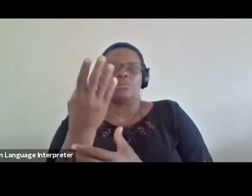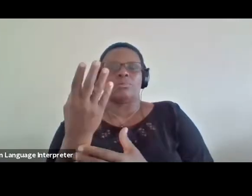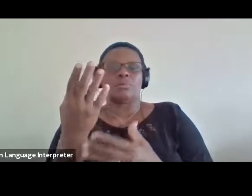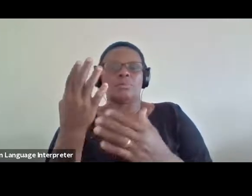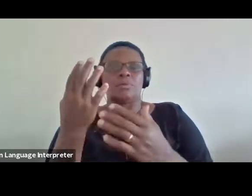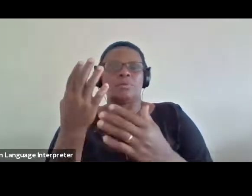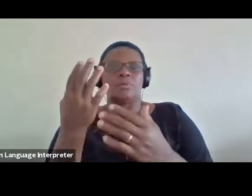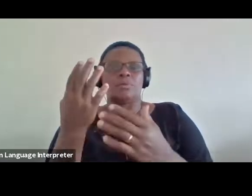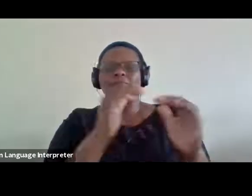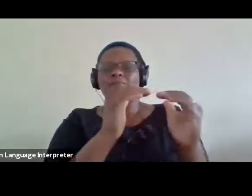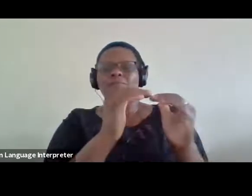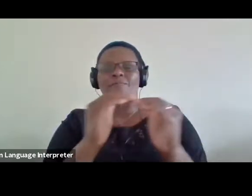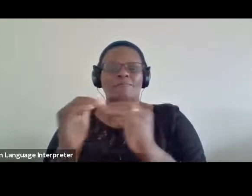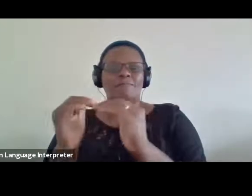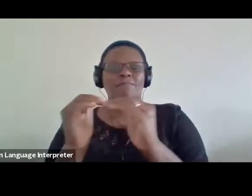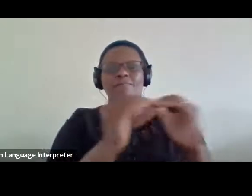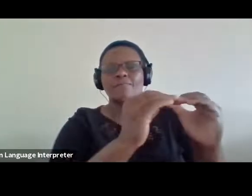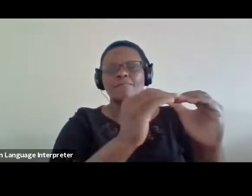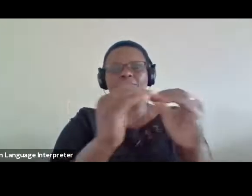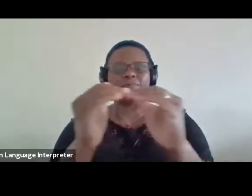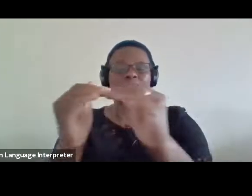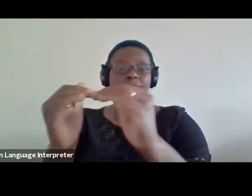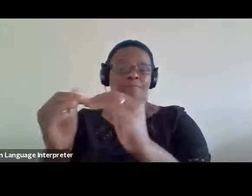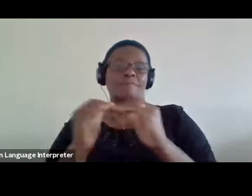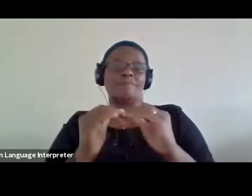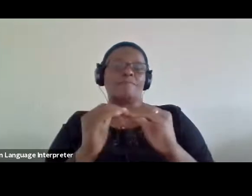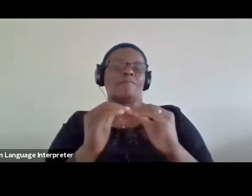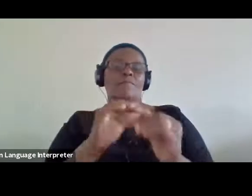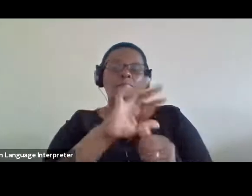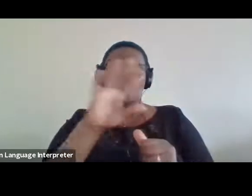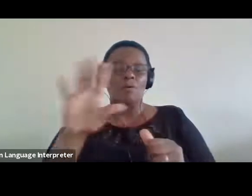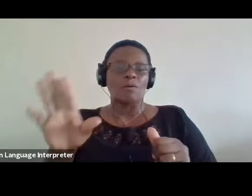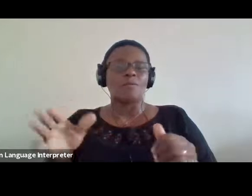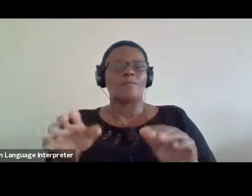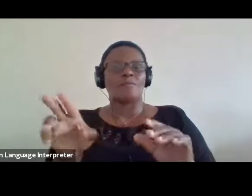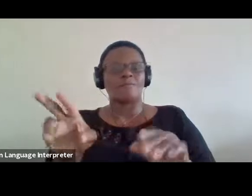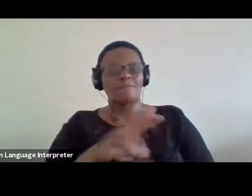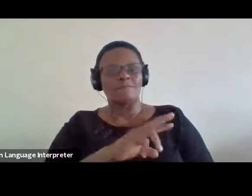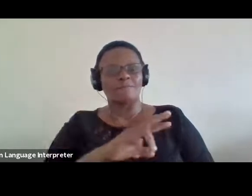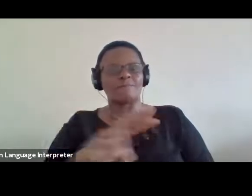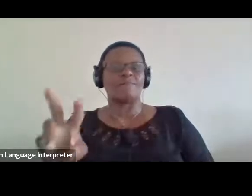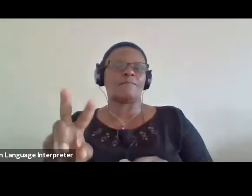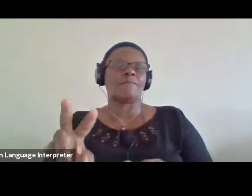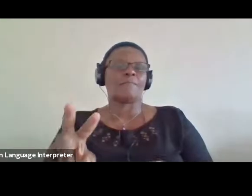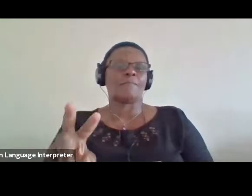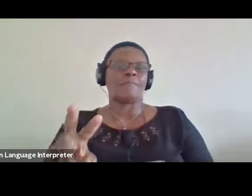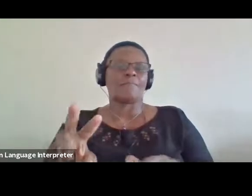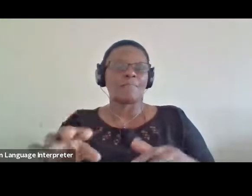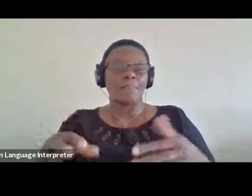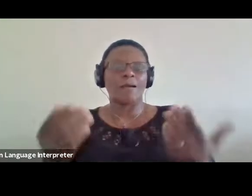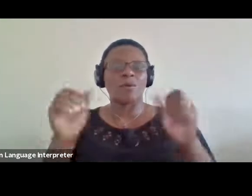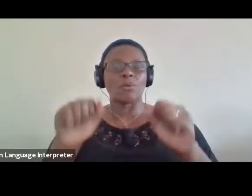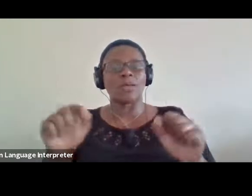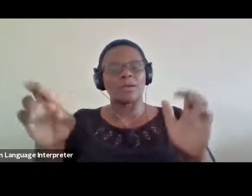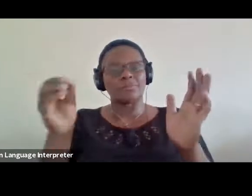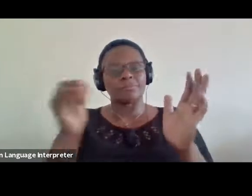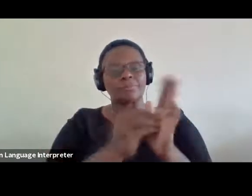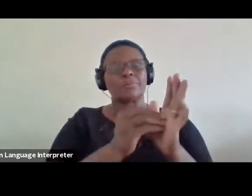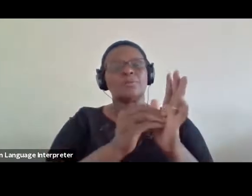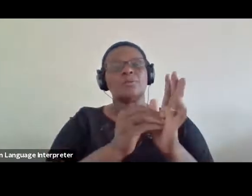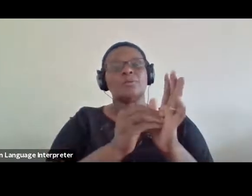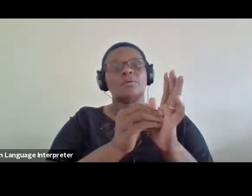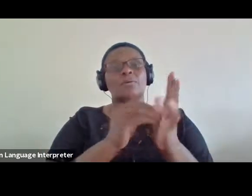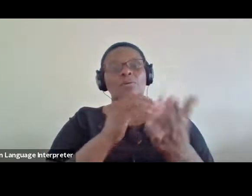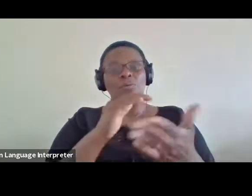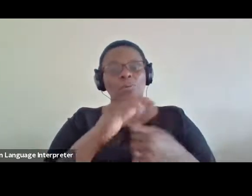unified approaches to show our government that we want to see effective regulation of the internet within this country. We want to make sure that